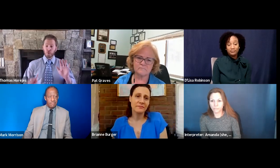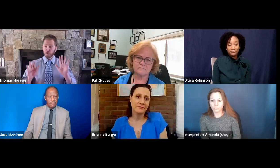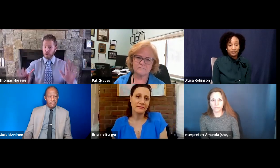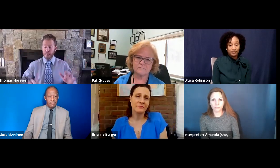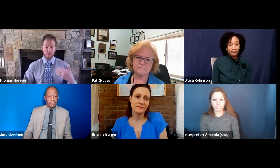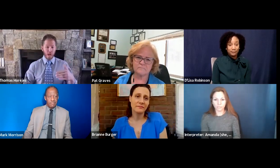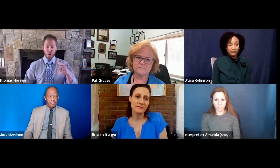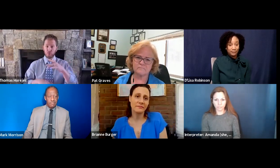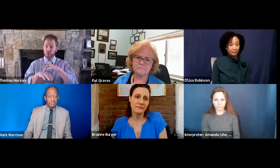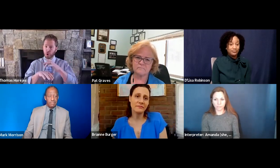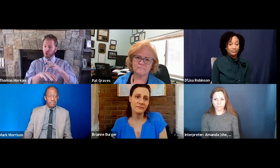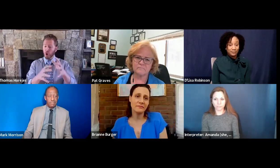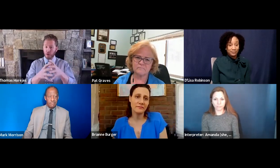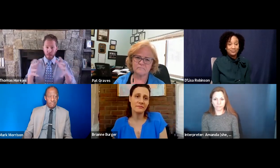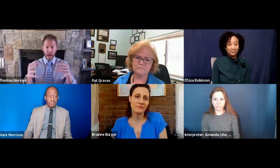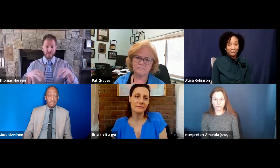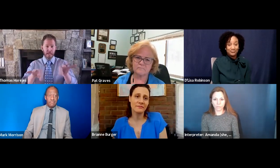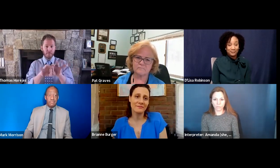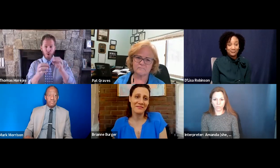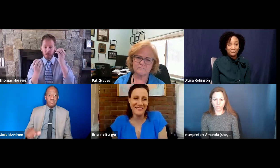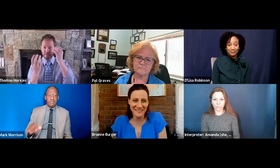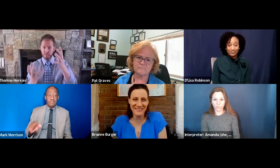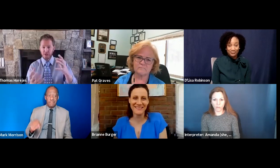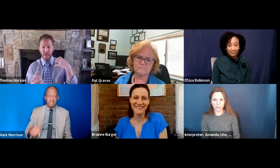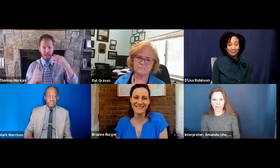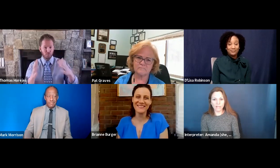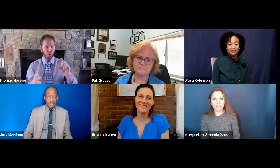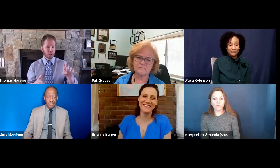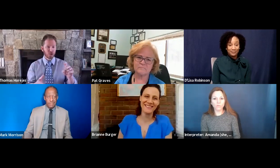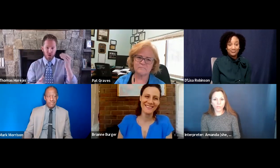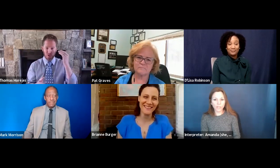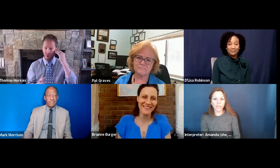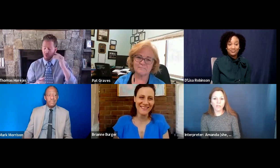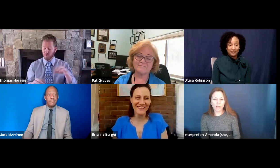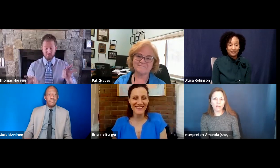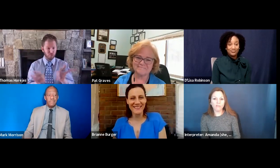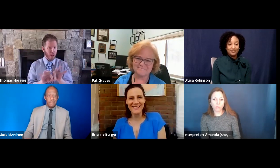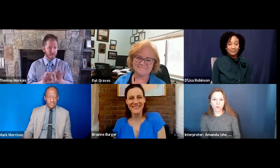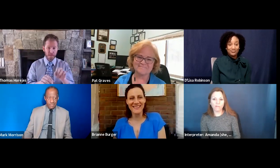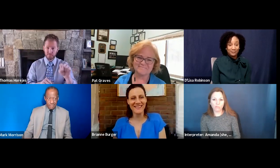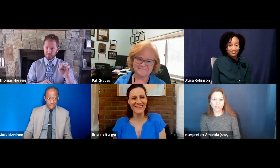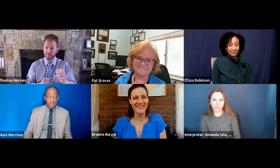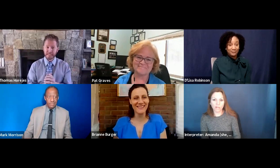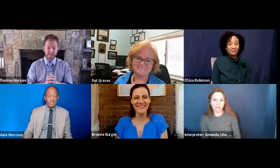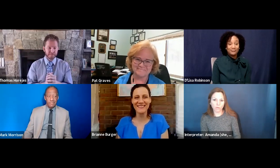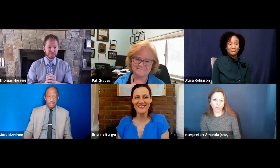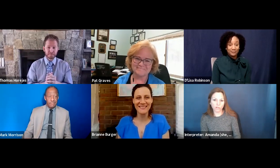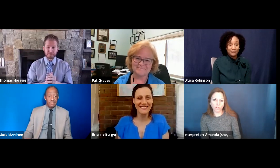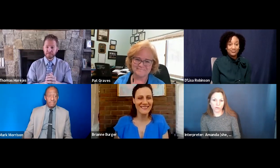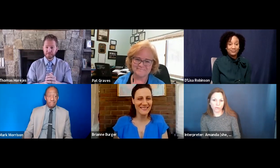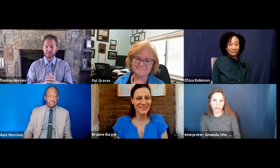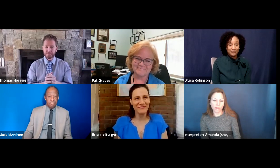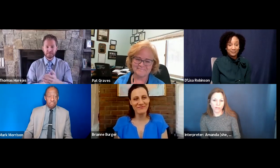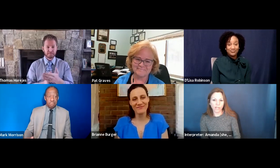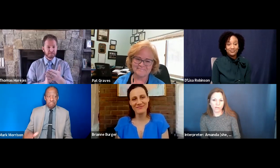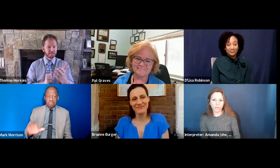that is part of what it is when you're working with deaf and hard of hearing people. That's really a lot of important information that employers should